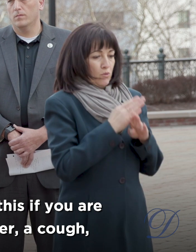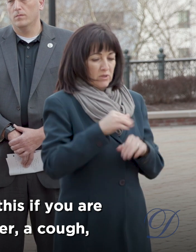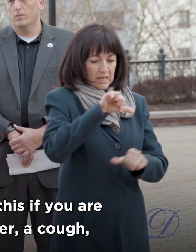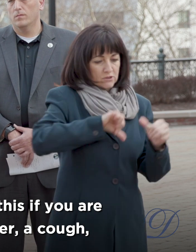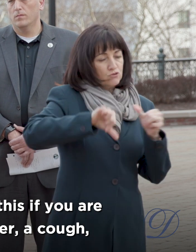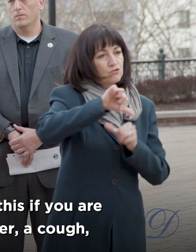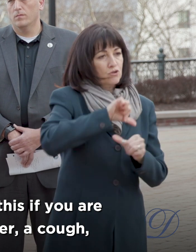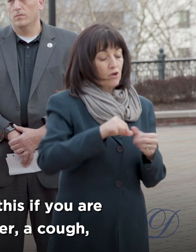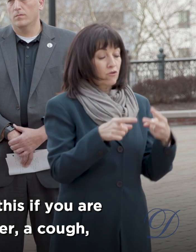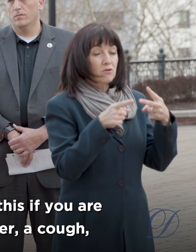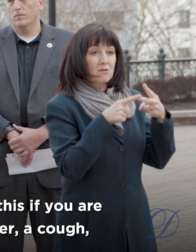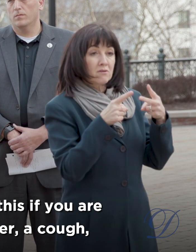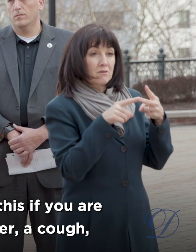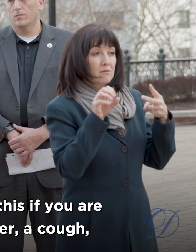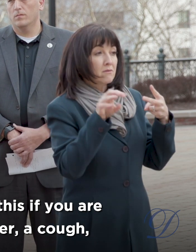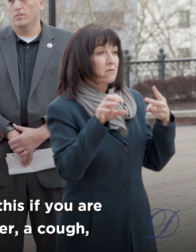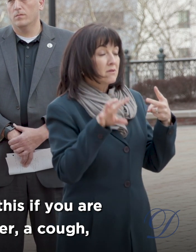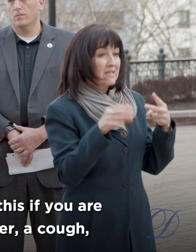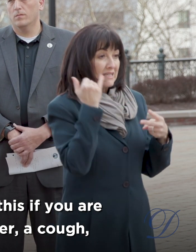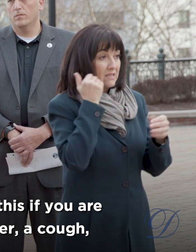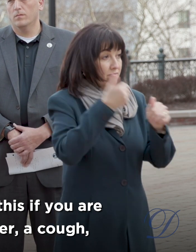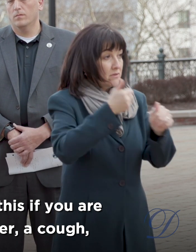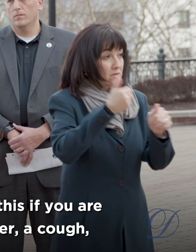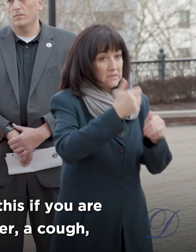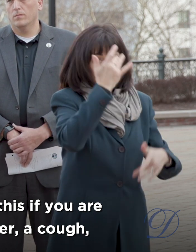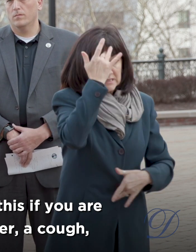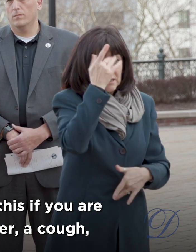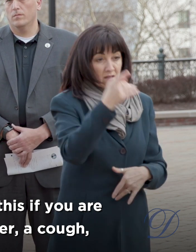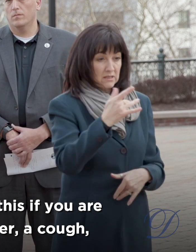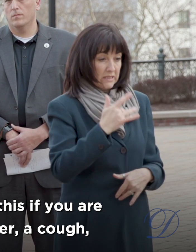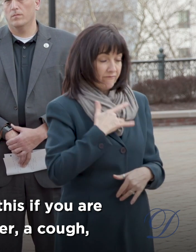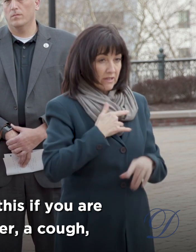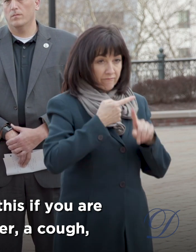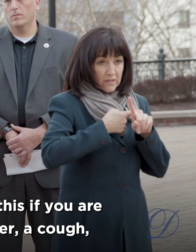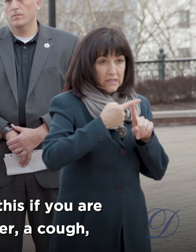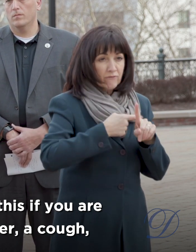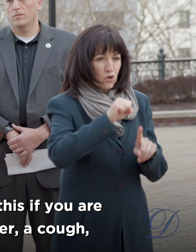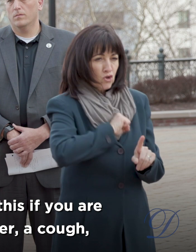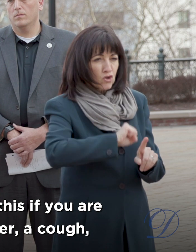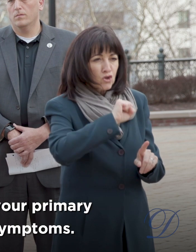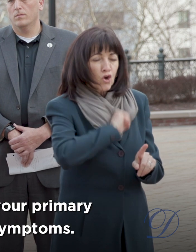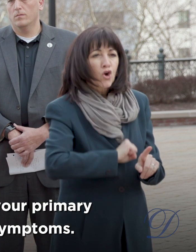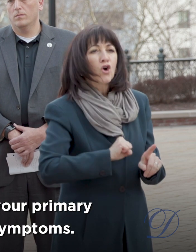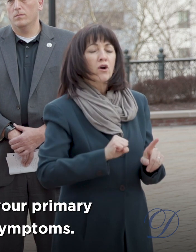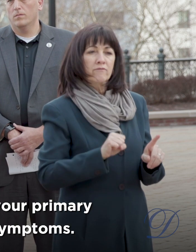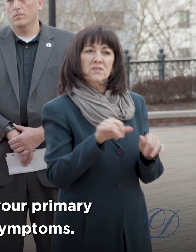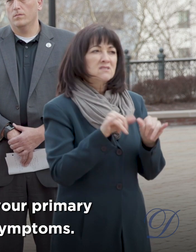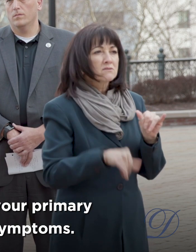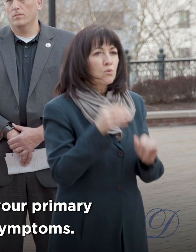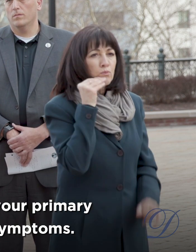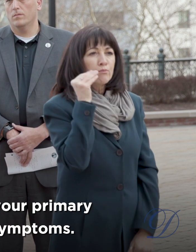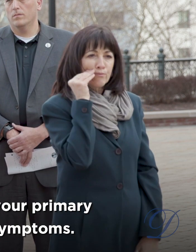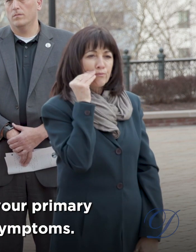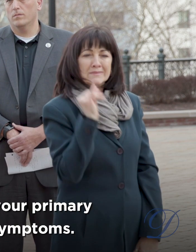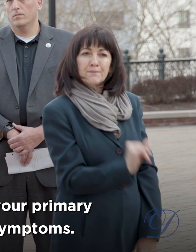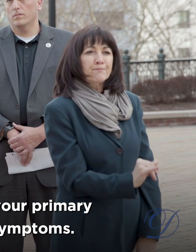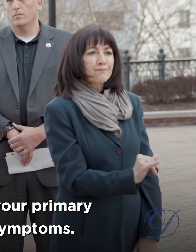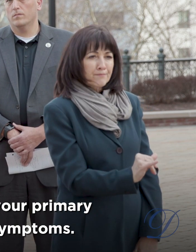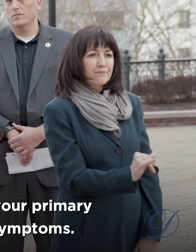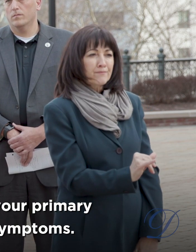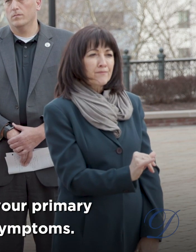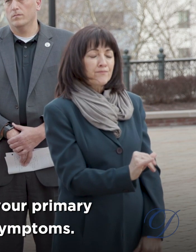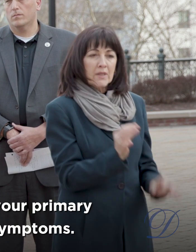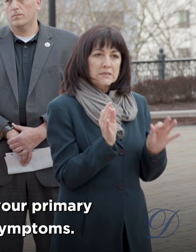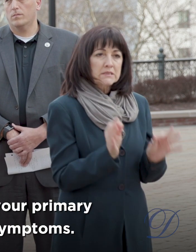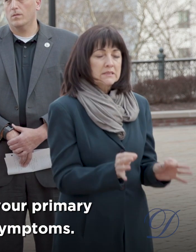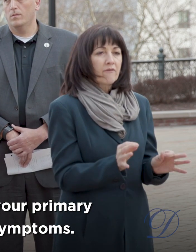second recommendation is this: if you are sick, you have symptoms, a fever, a cough, stay home. And definitely call